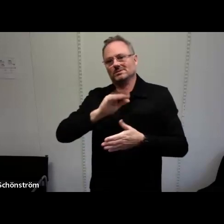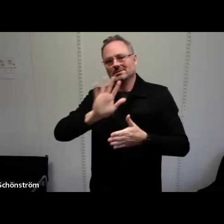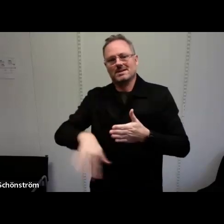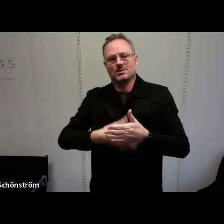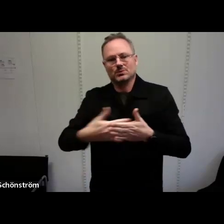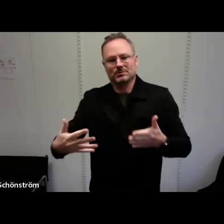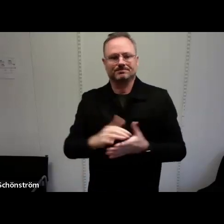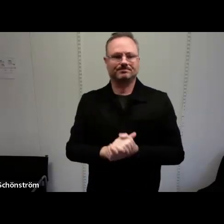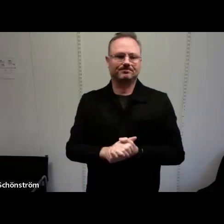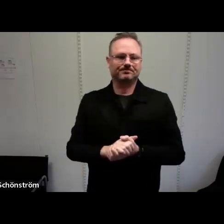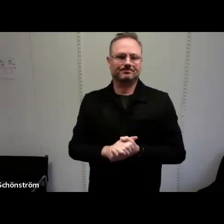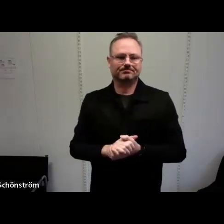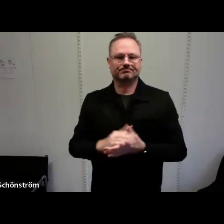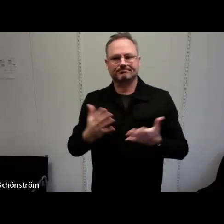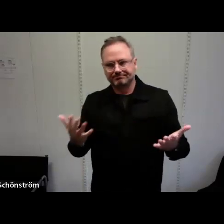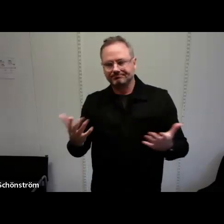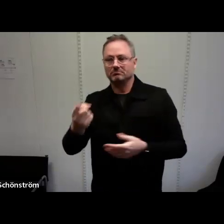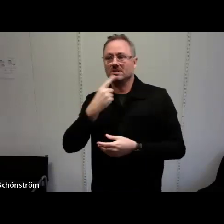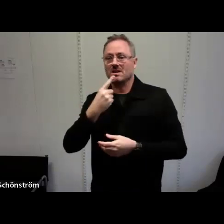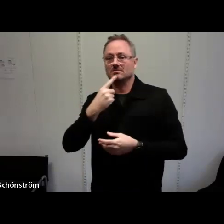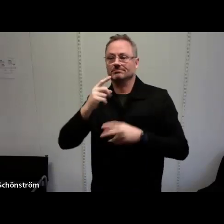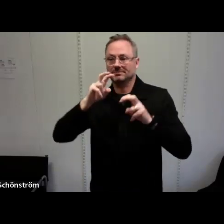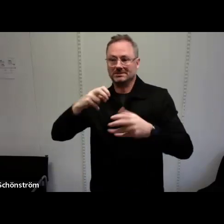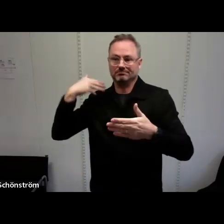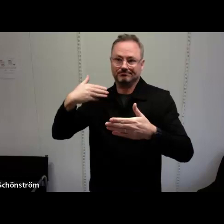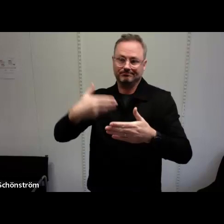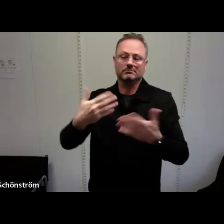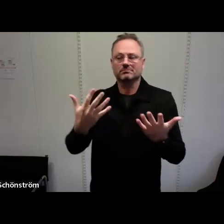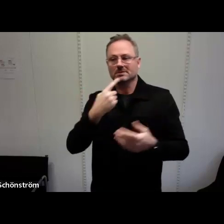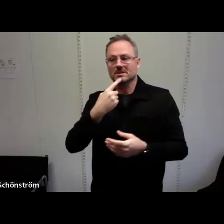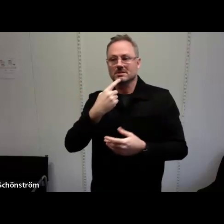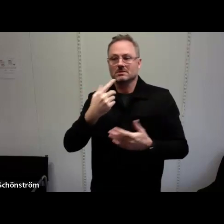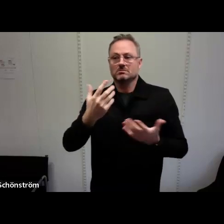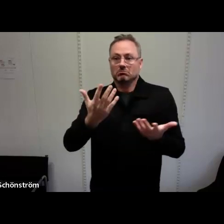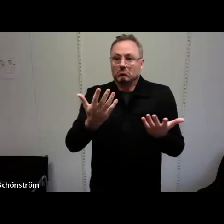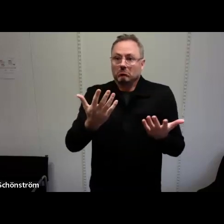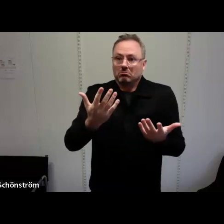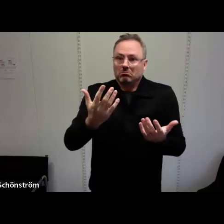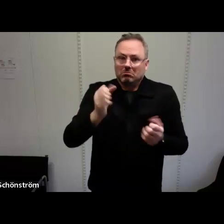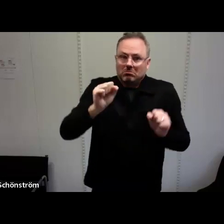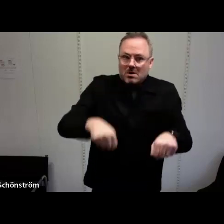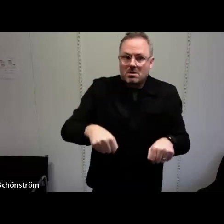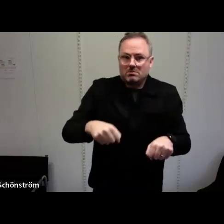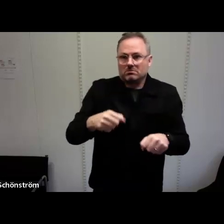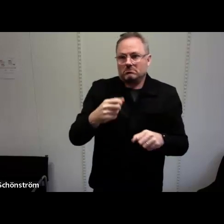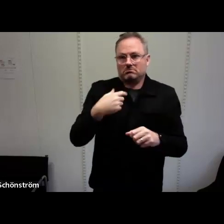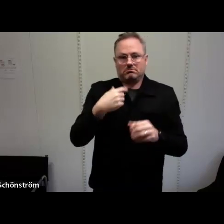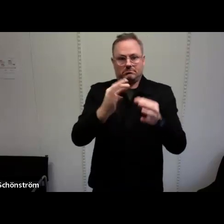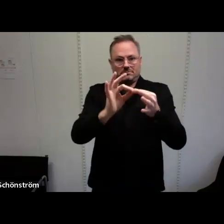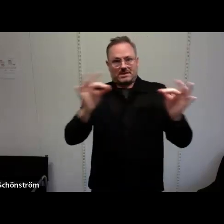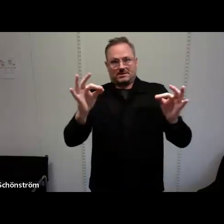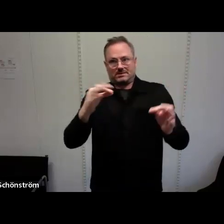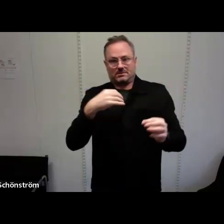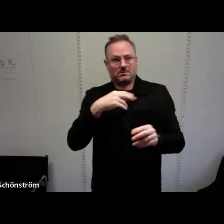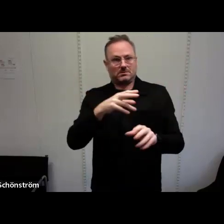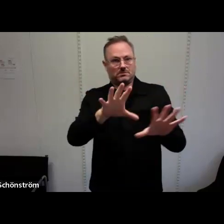out and about now. And we have ours here based on Swedish Sign Language. I believe Finland